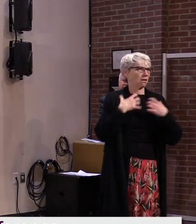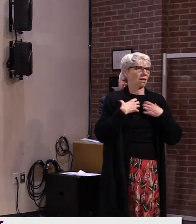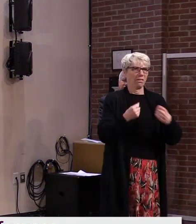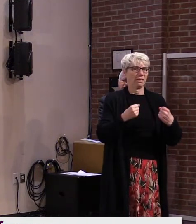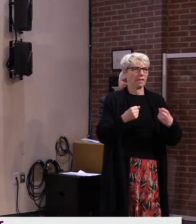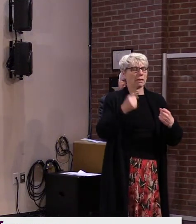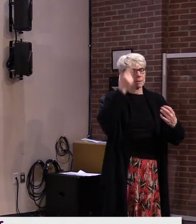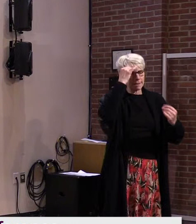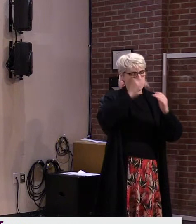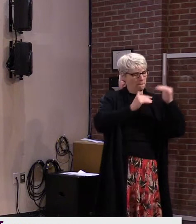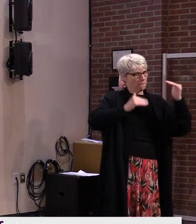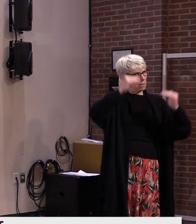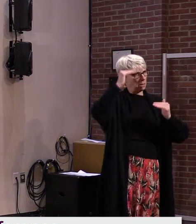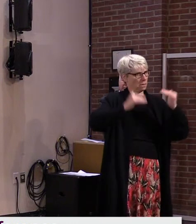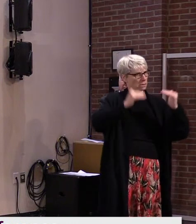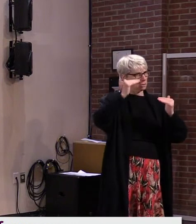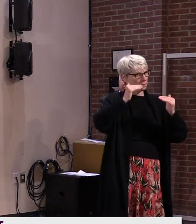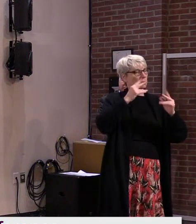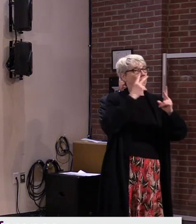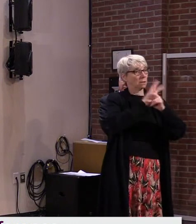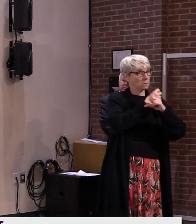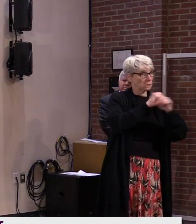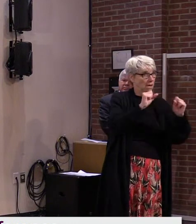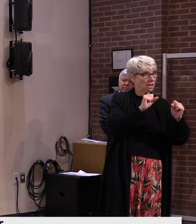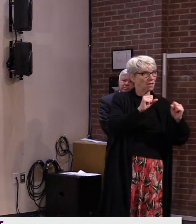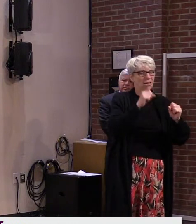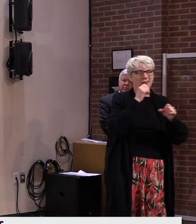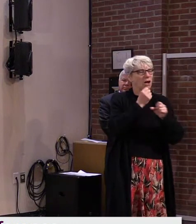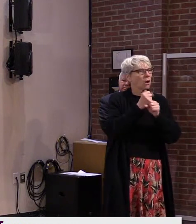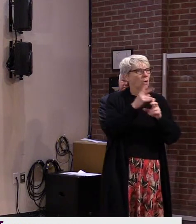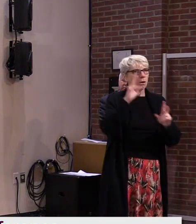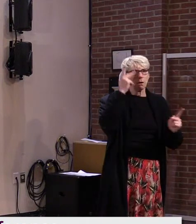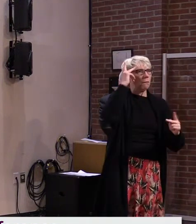panic, which again, we've been able to do